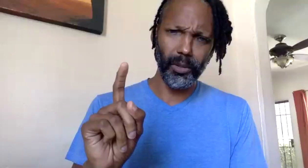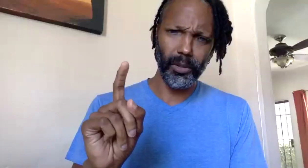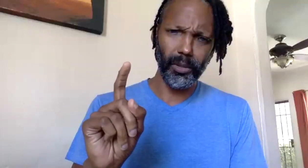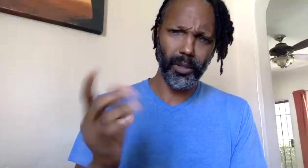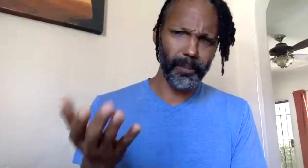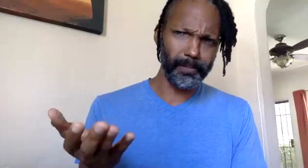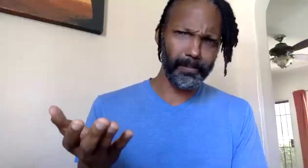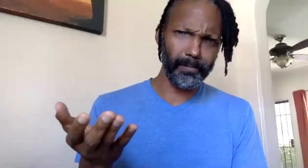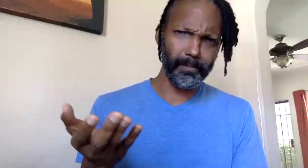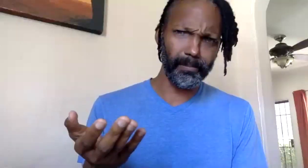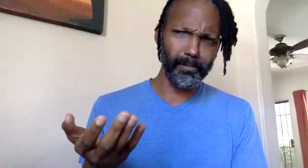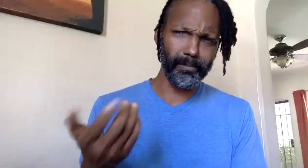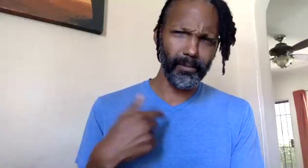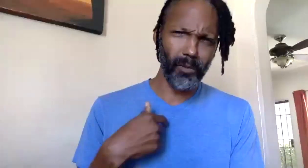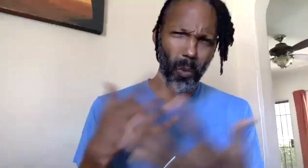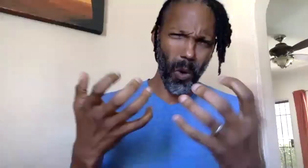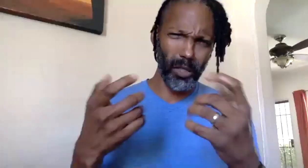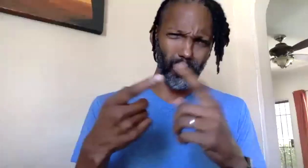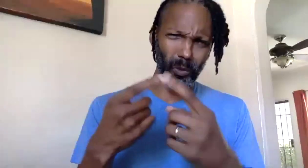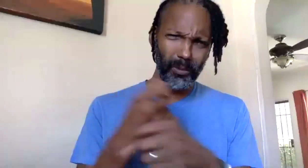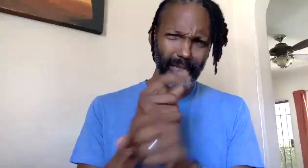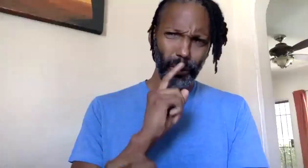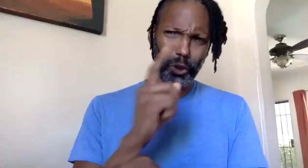the captioning is for those who need it,